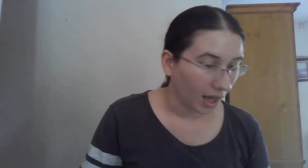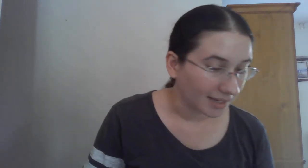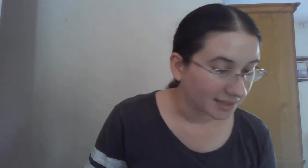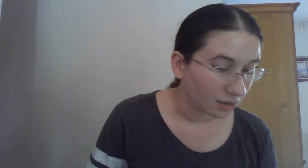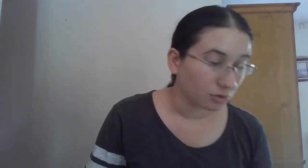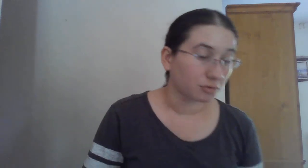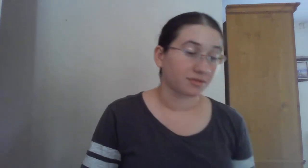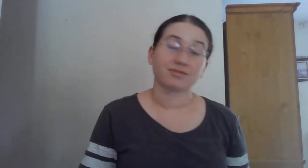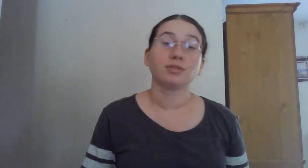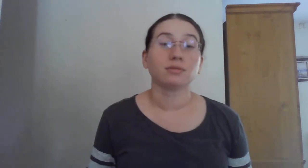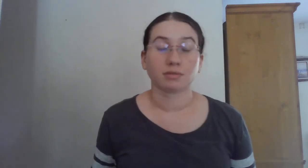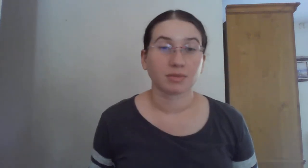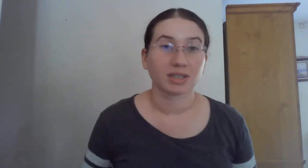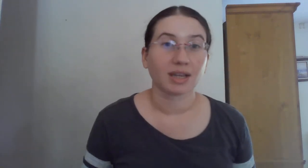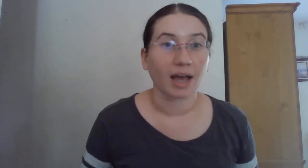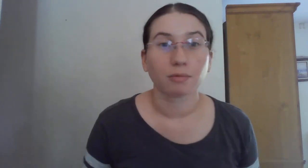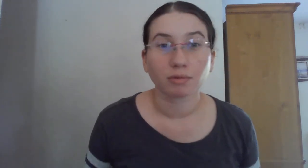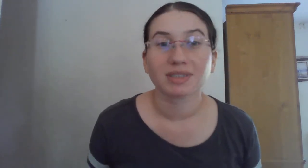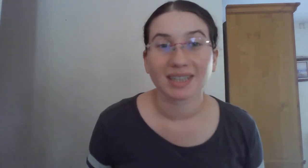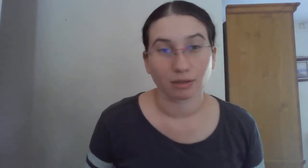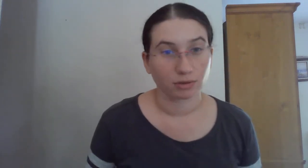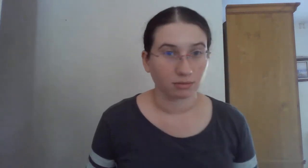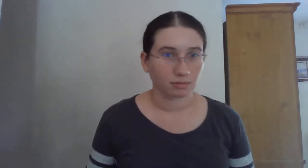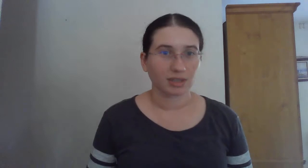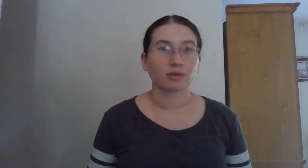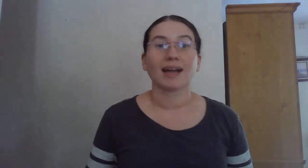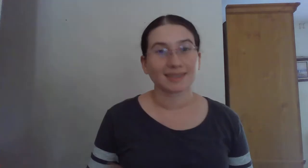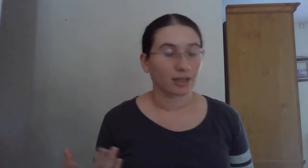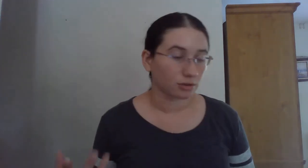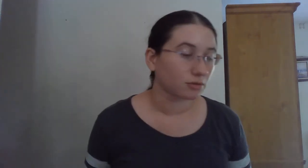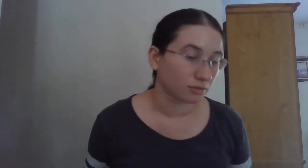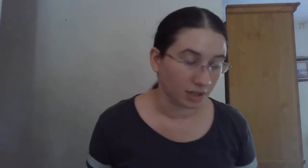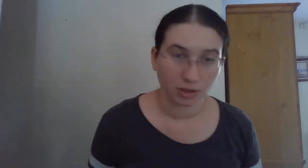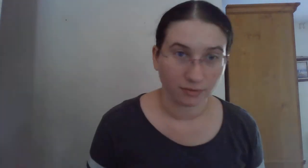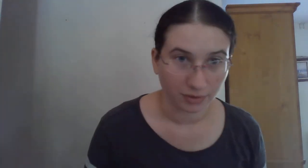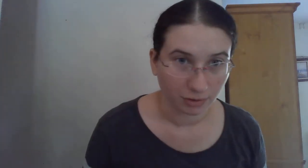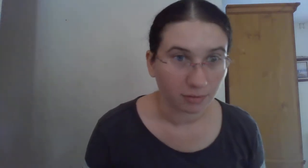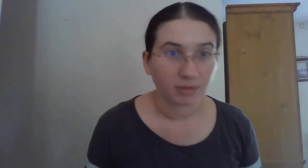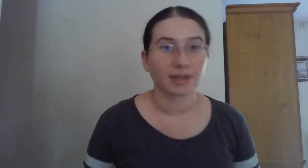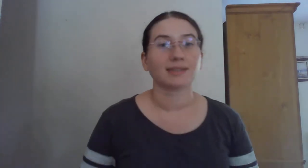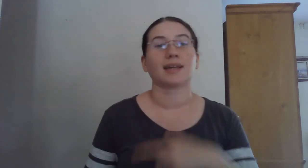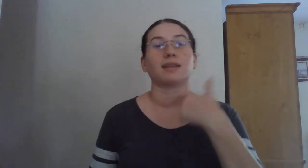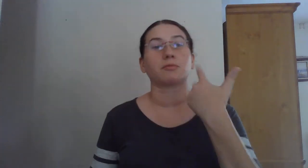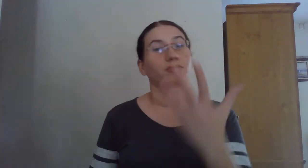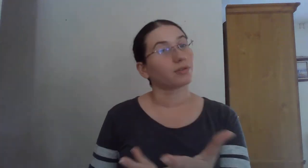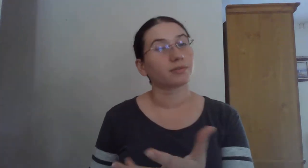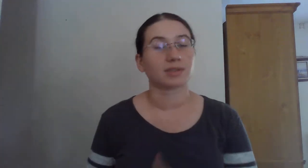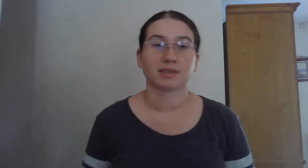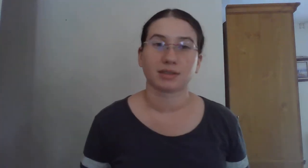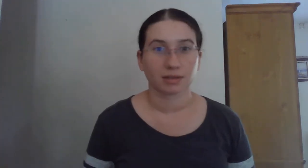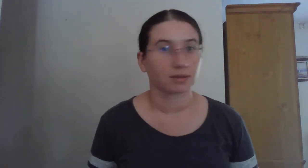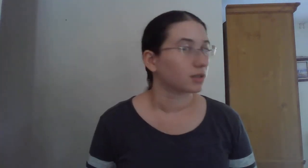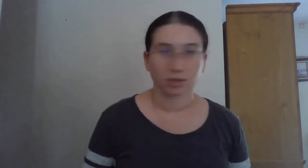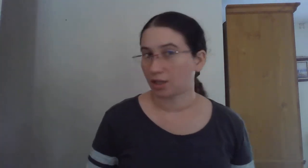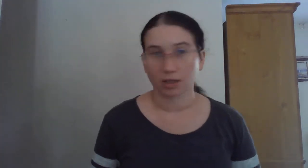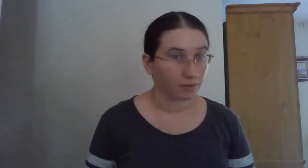I tell you refuse, meaning I won't tell you, right? So I tell you, directional verb, right? And then refuse is the shaking of the